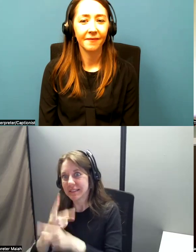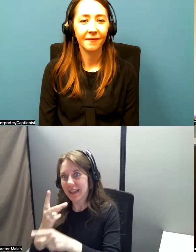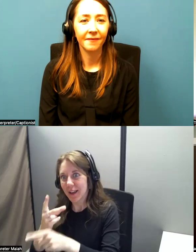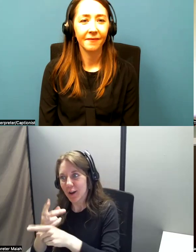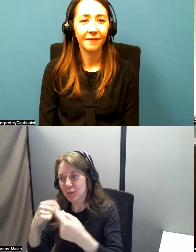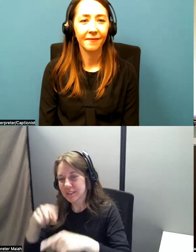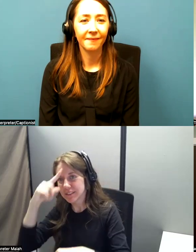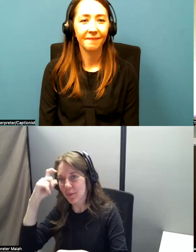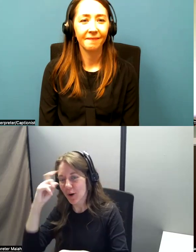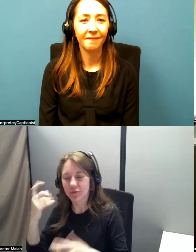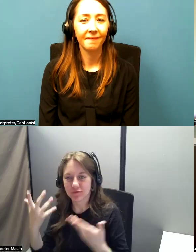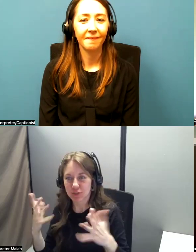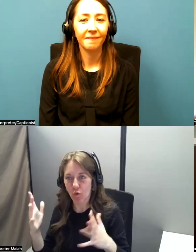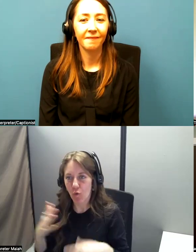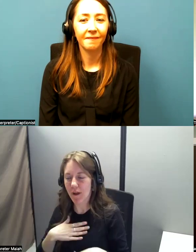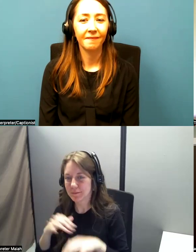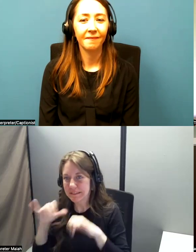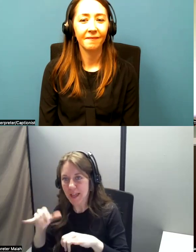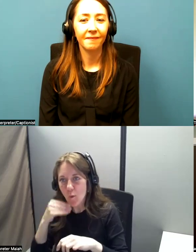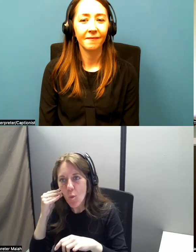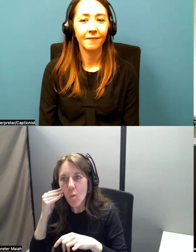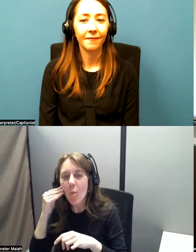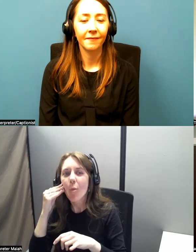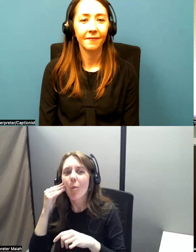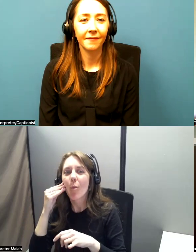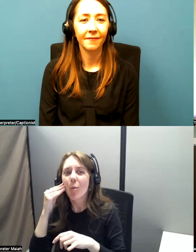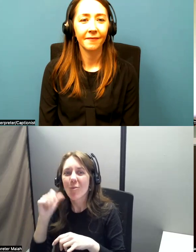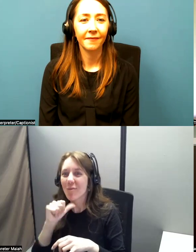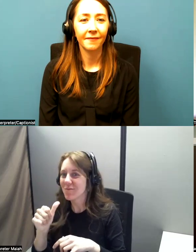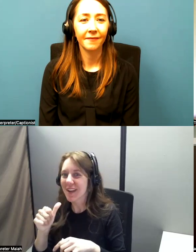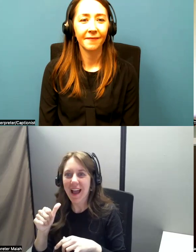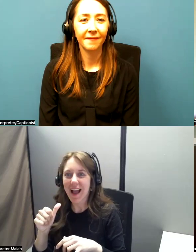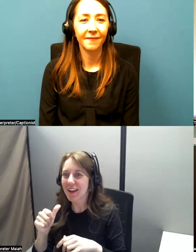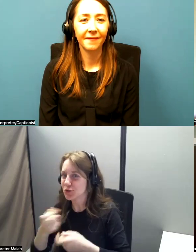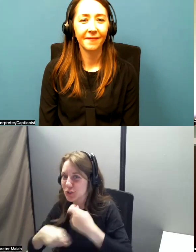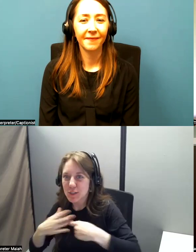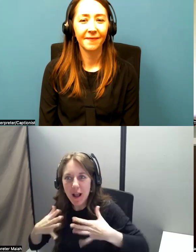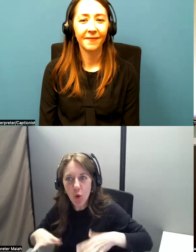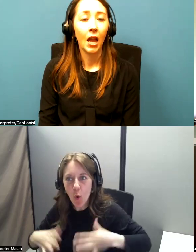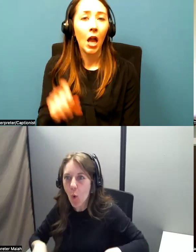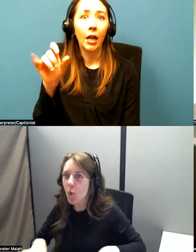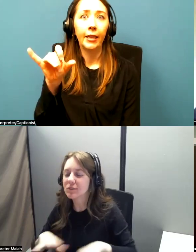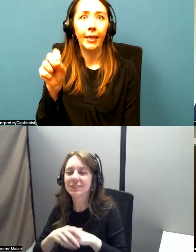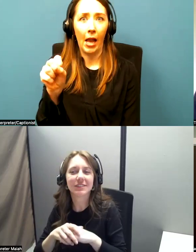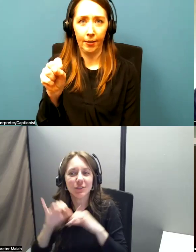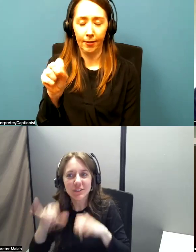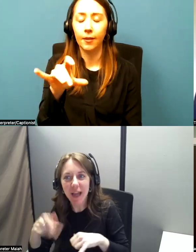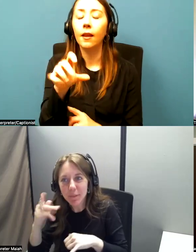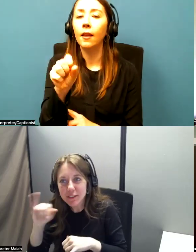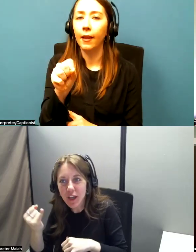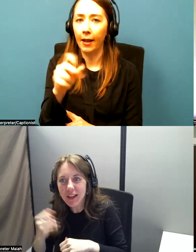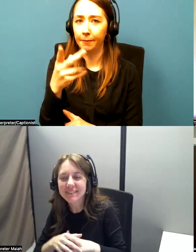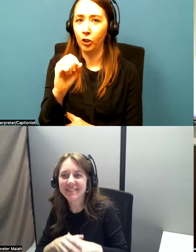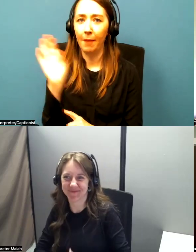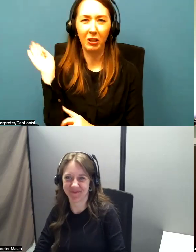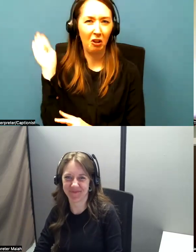just stay home, be a homebody, not change for the rest of the day, that kind of thing. Yes, yes, pajamas